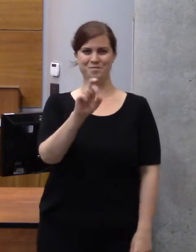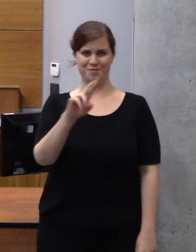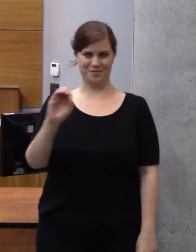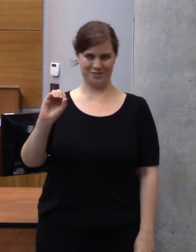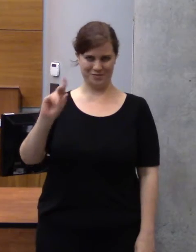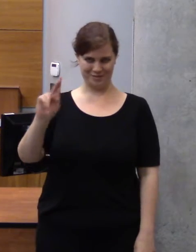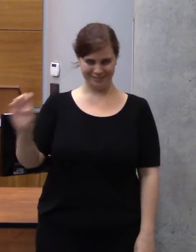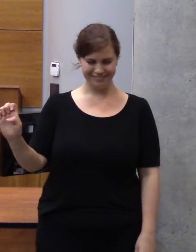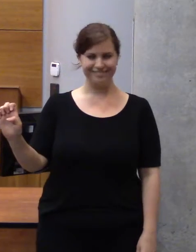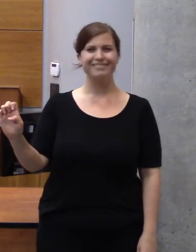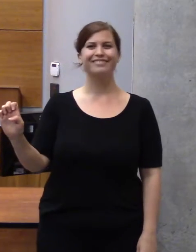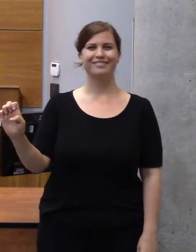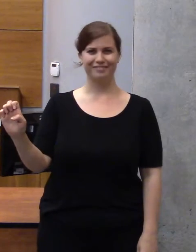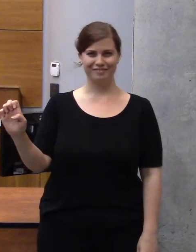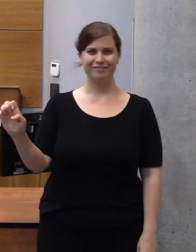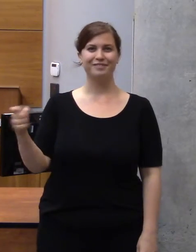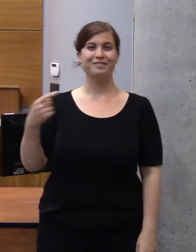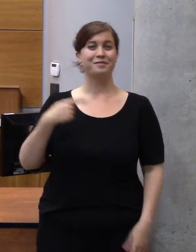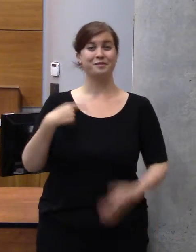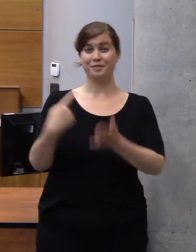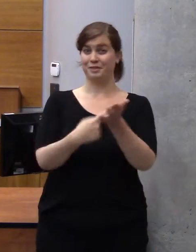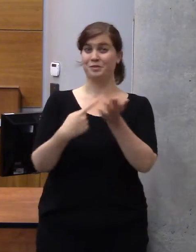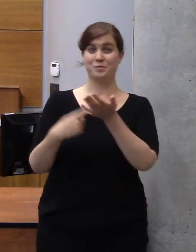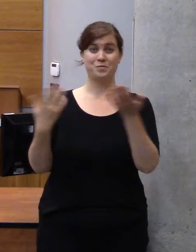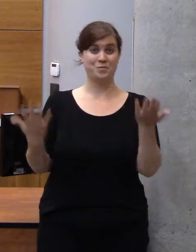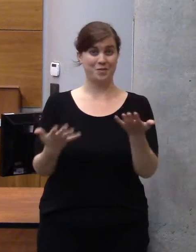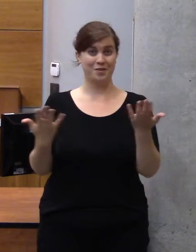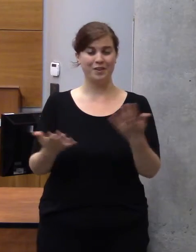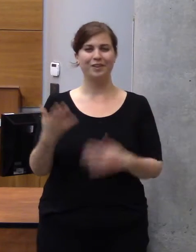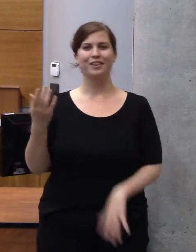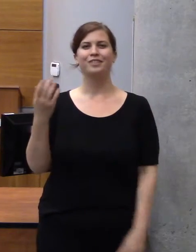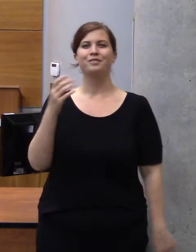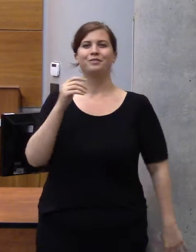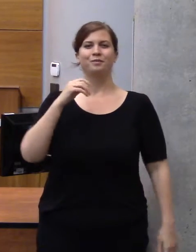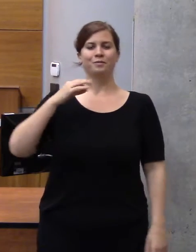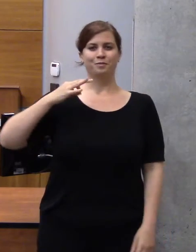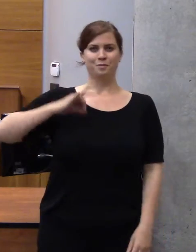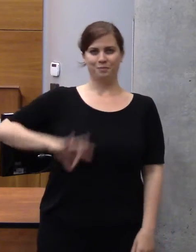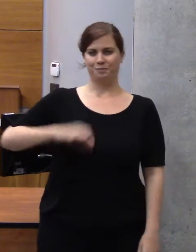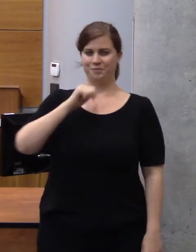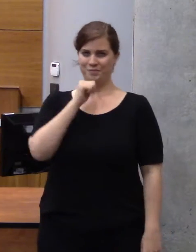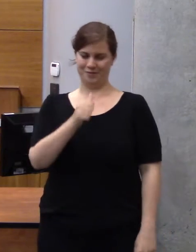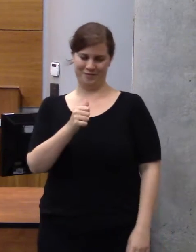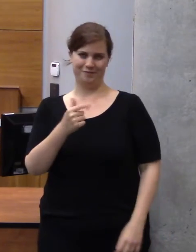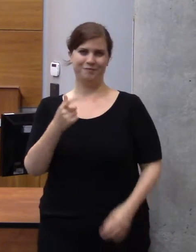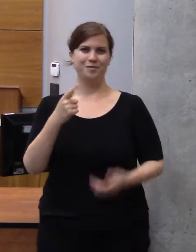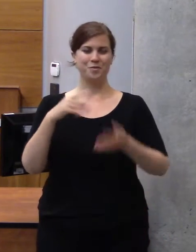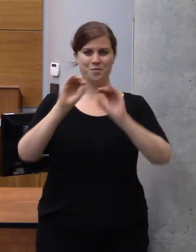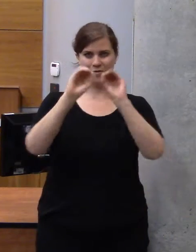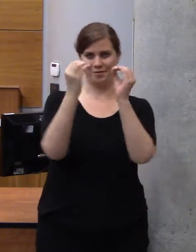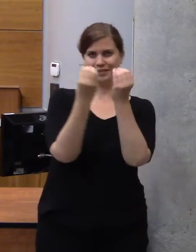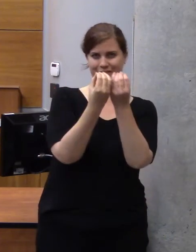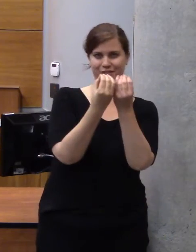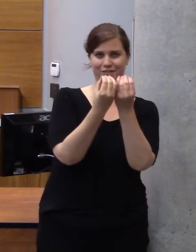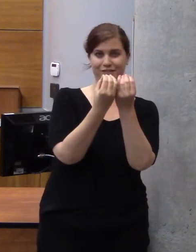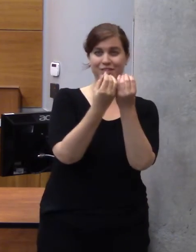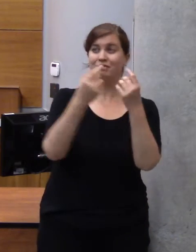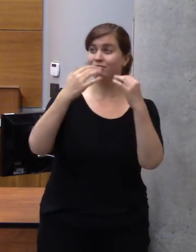about running not-for-profit organizations. As social workers, you're most likely going to work for a not-for-profit at some point in your career. Things